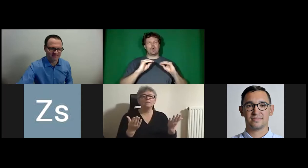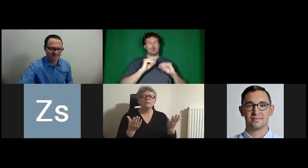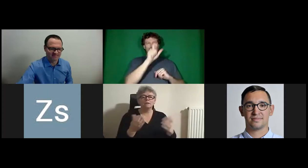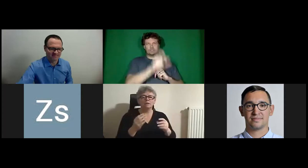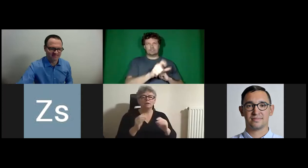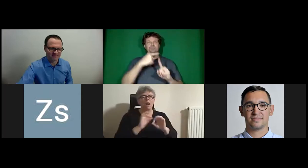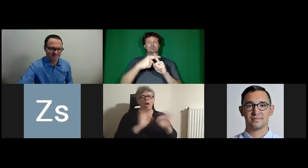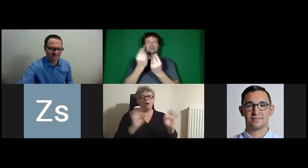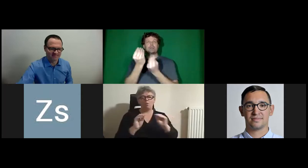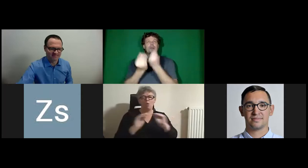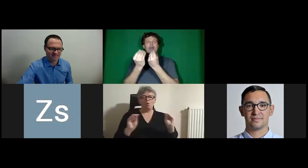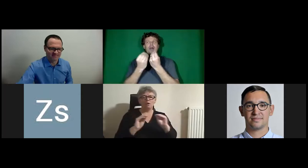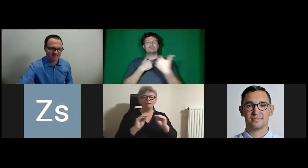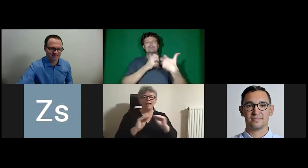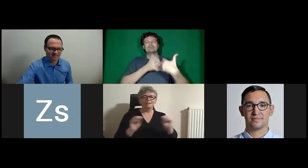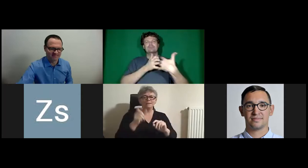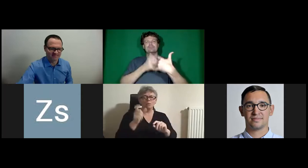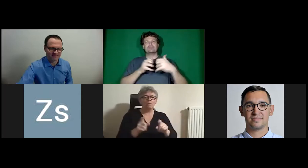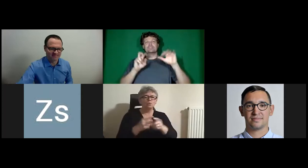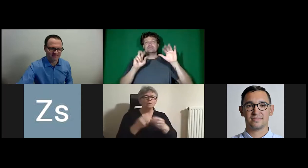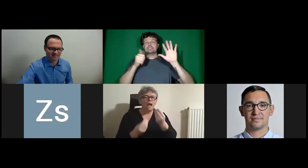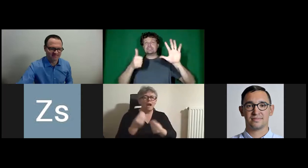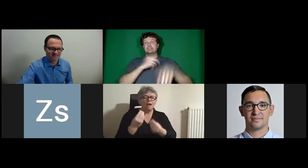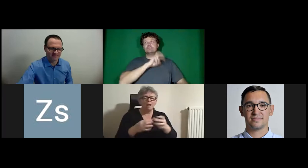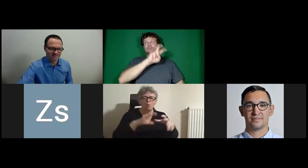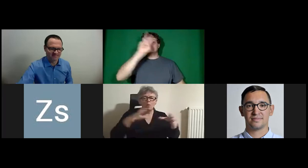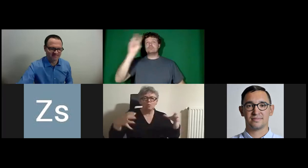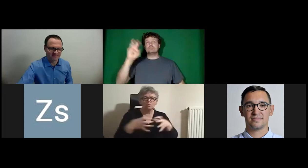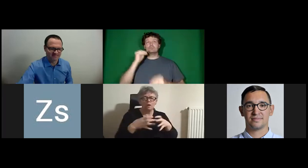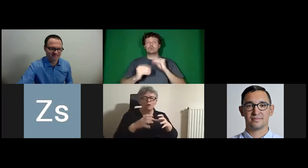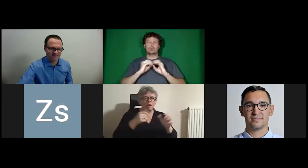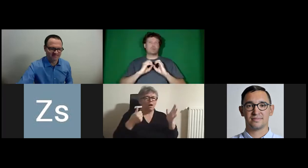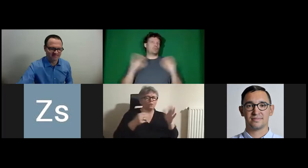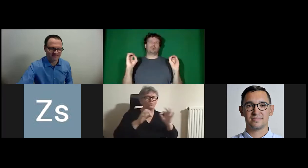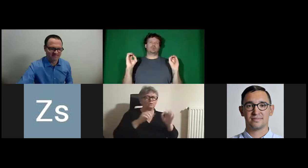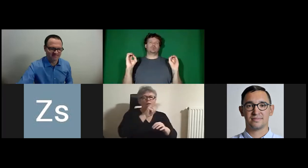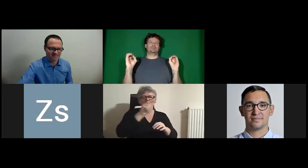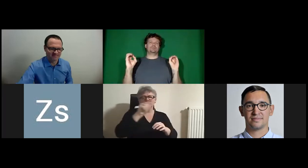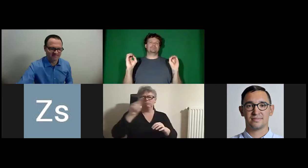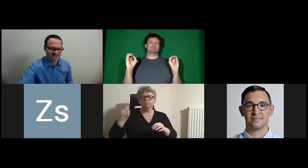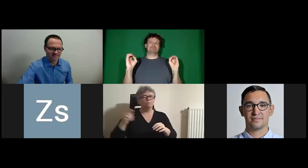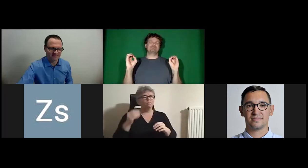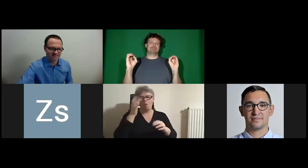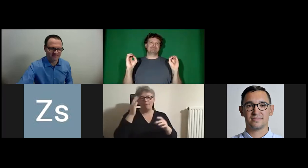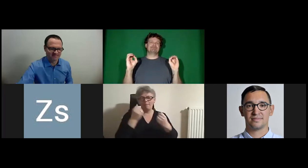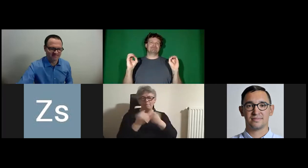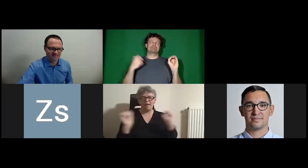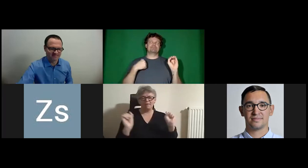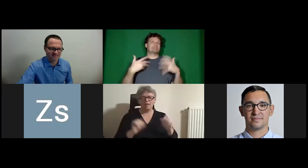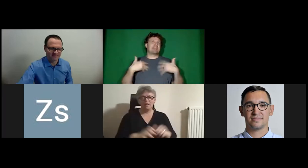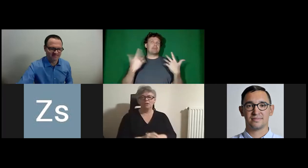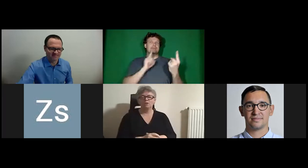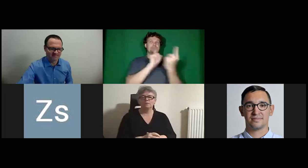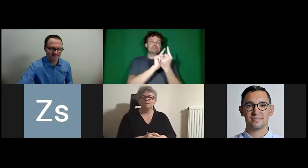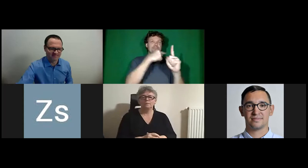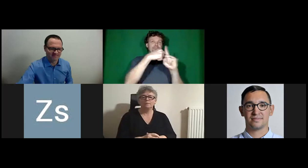And I was very lucky because the coaches and the players really worked together with me. I really never had a problem